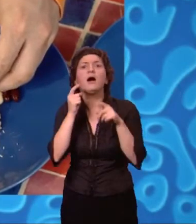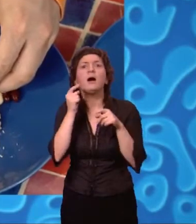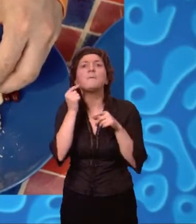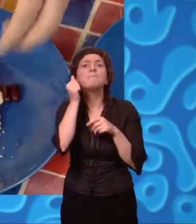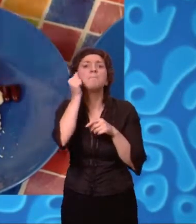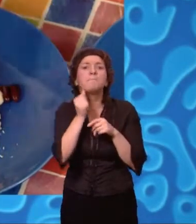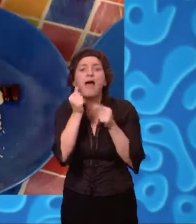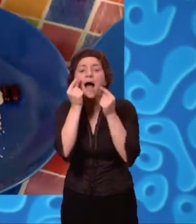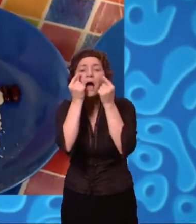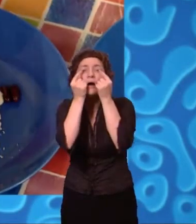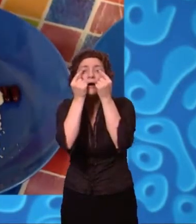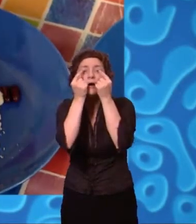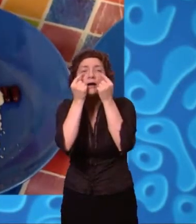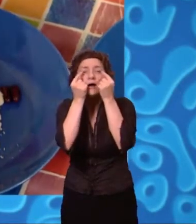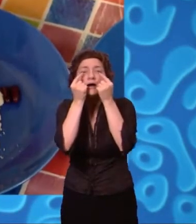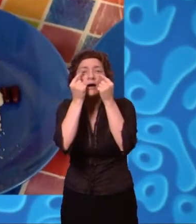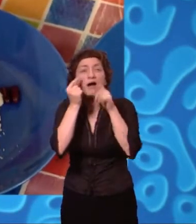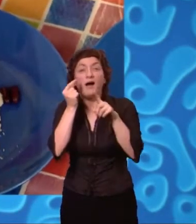And I'm also going to put